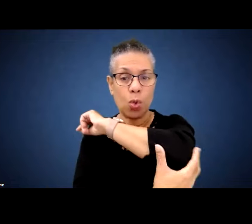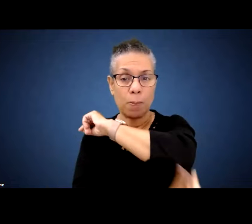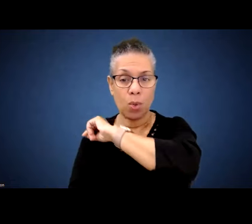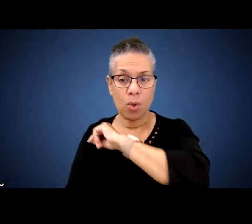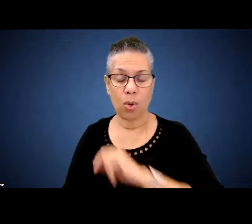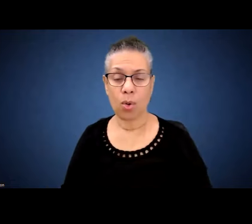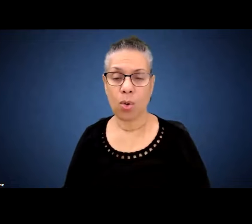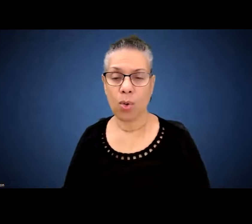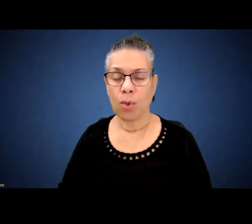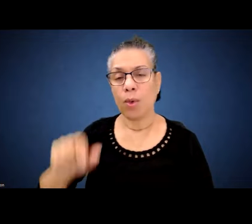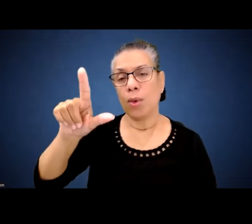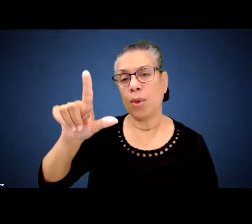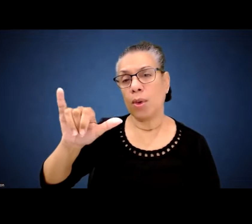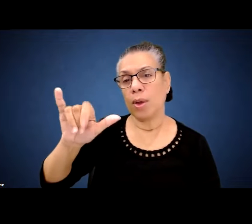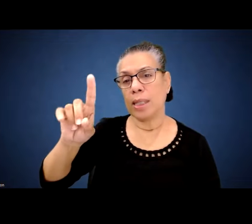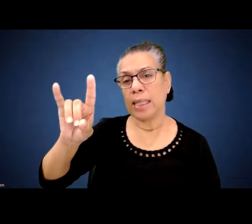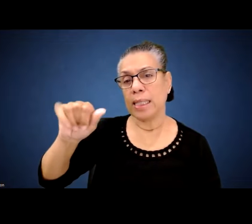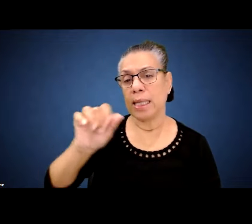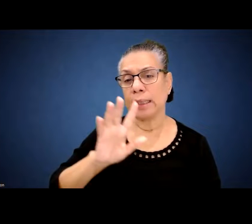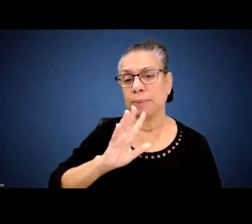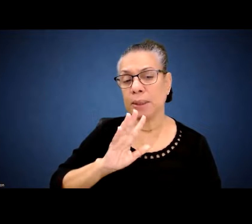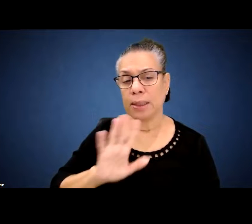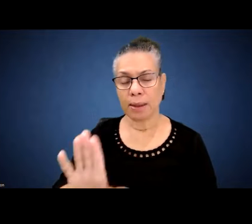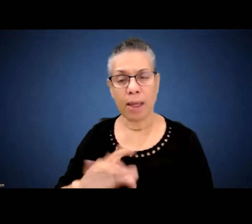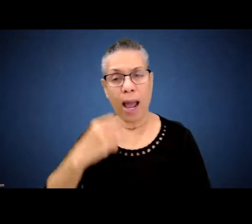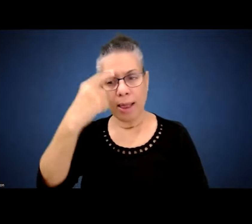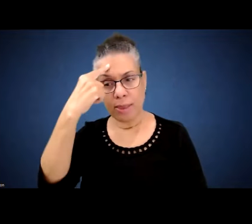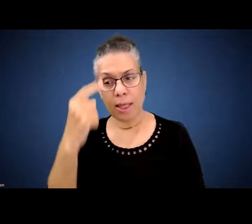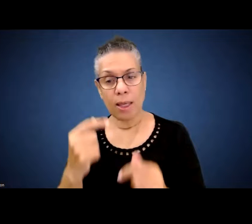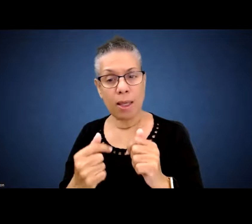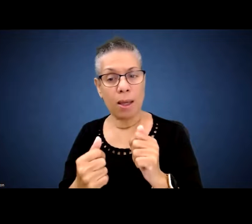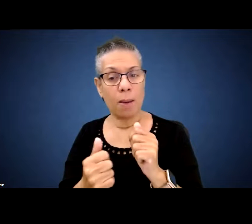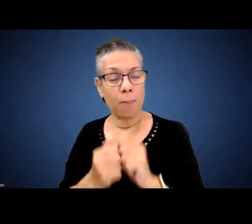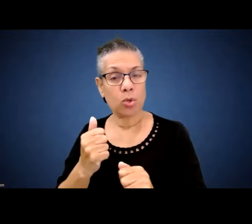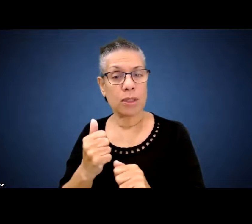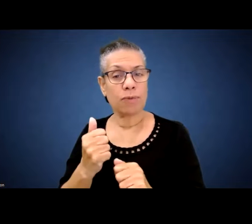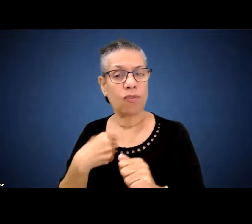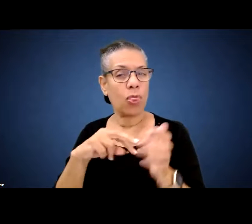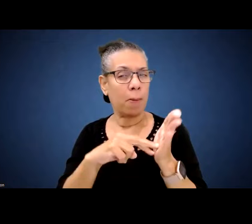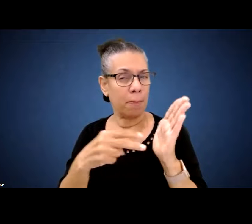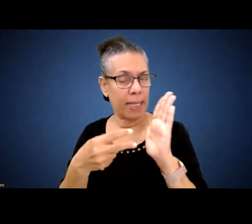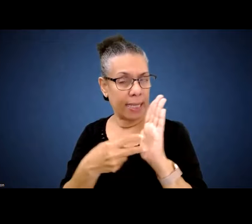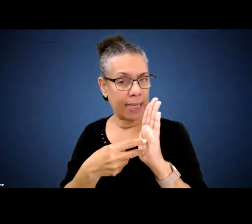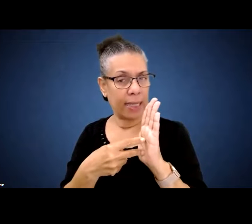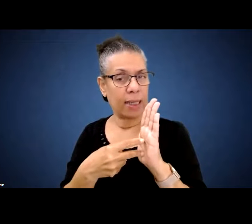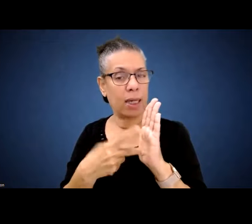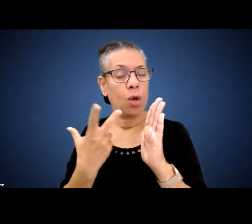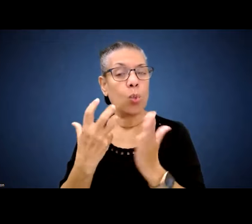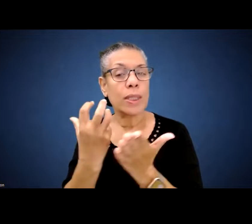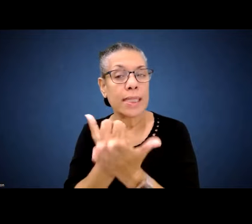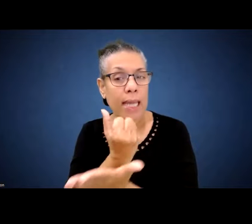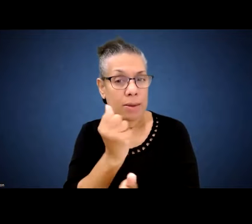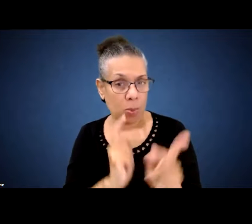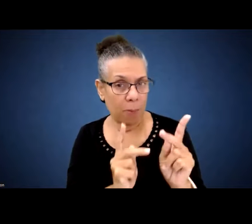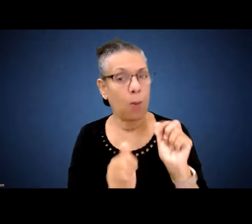Yeah, this is Lydia. I mean, I think mostly the way that the definition would mostly catch people, but I